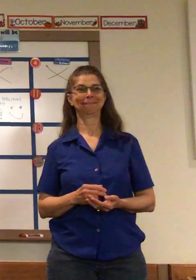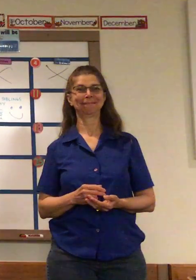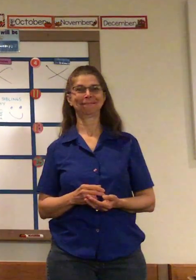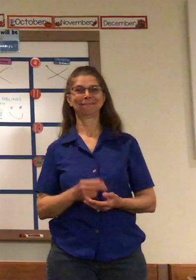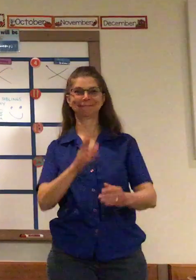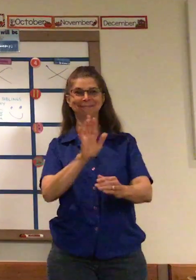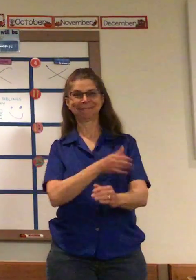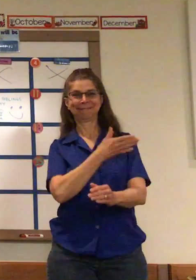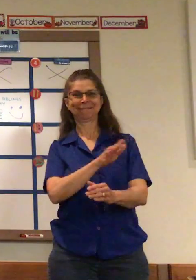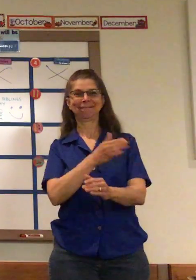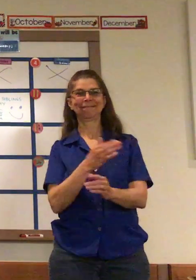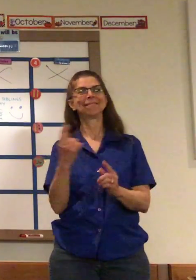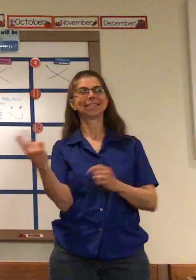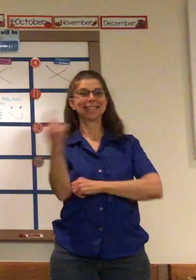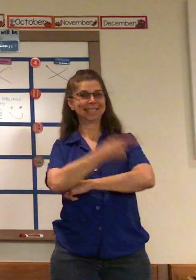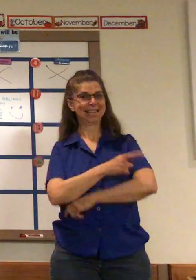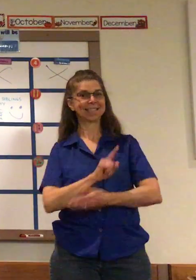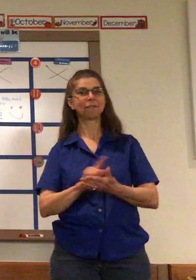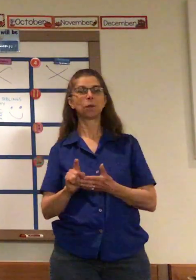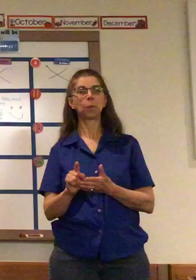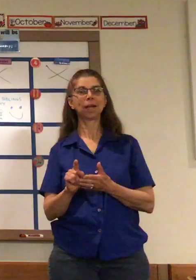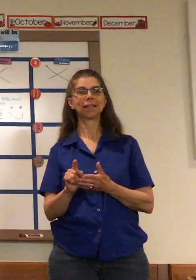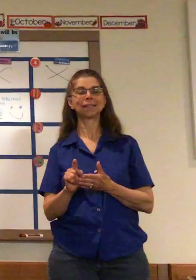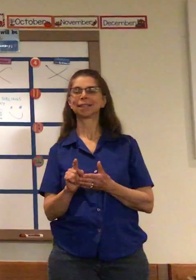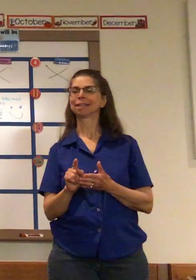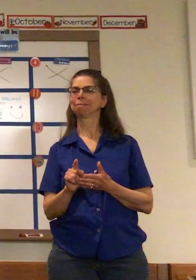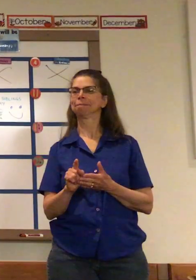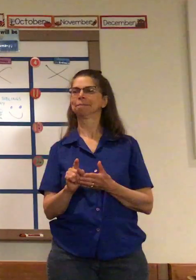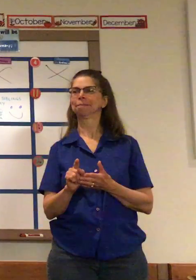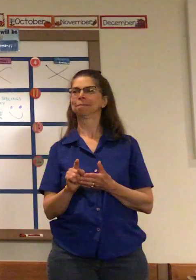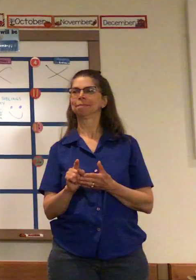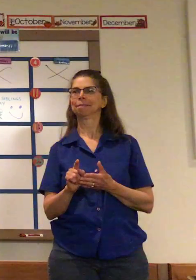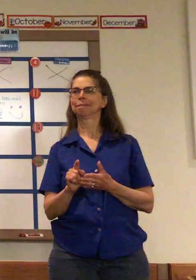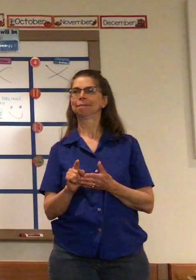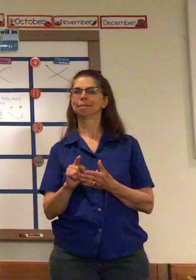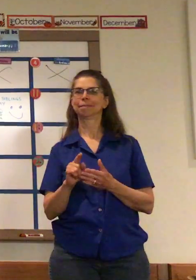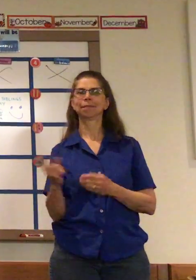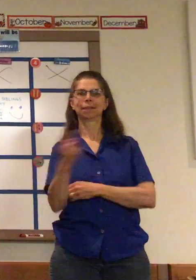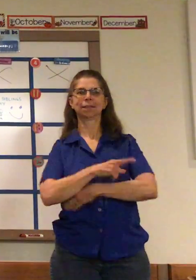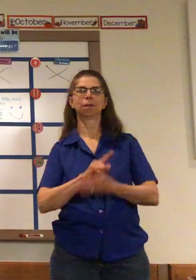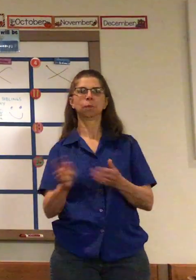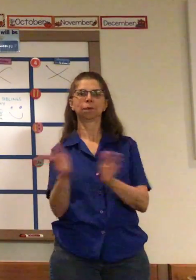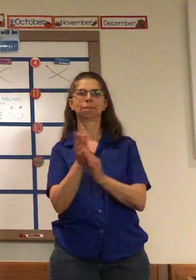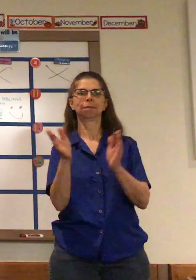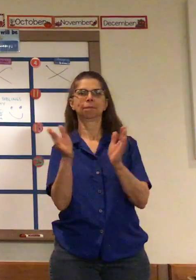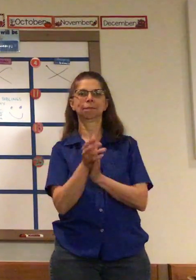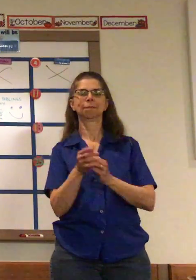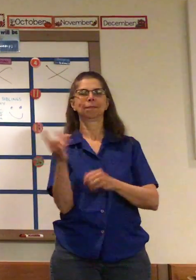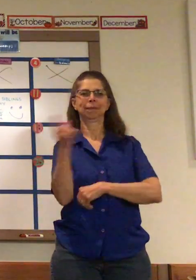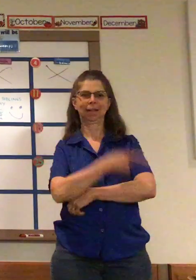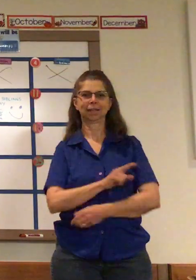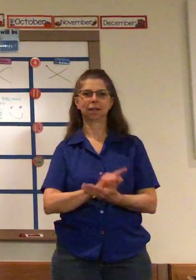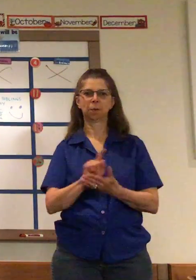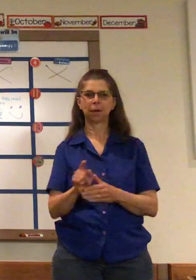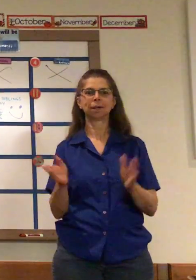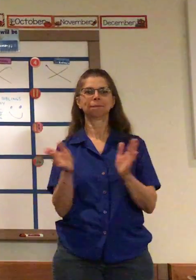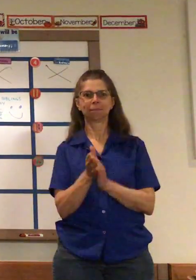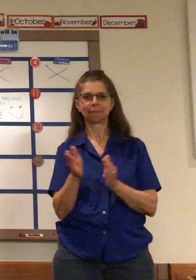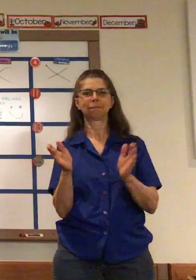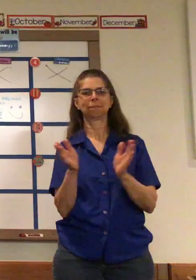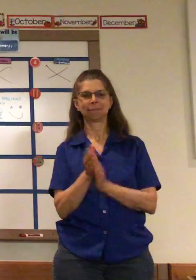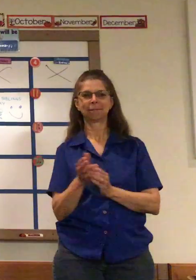We're gonna sing our Days of the Week song, and it goes like this. Days of the week, days of the